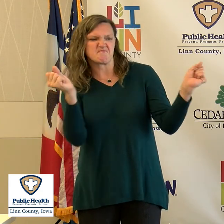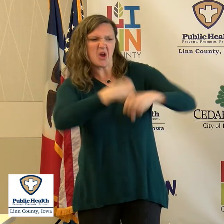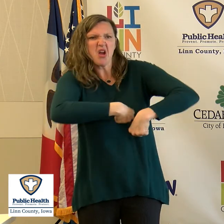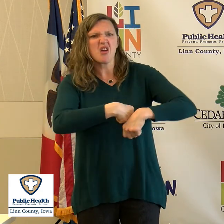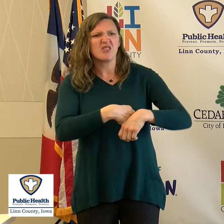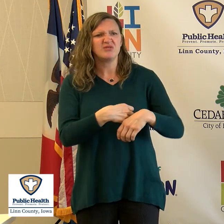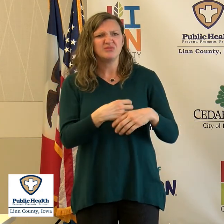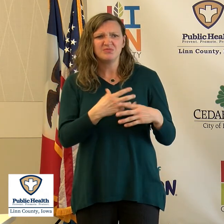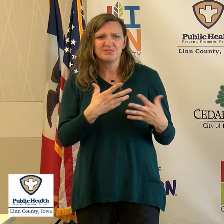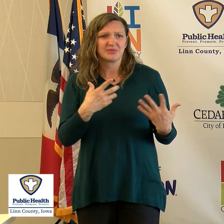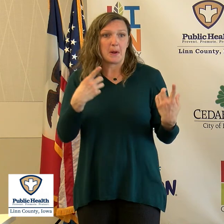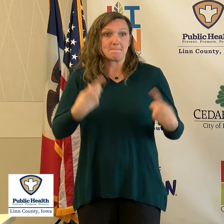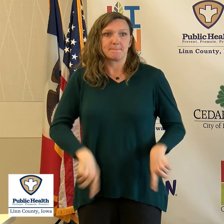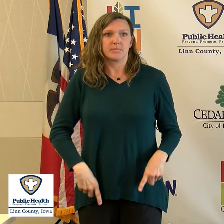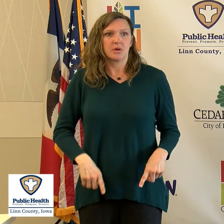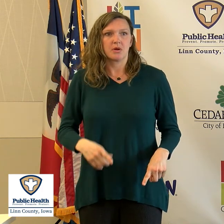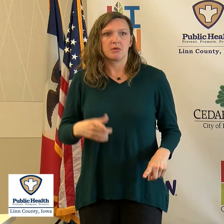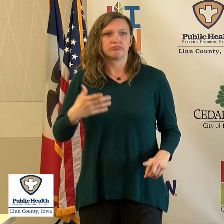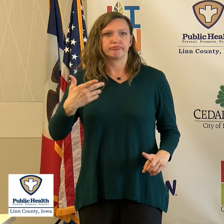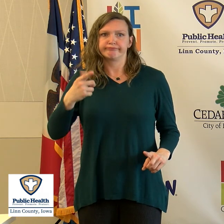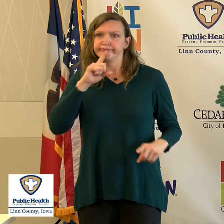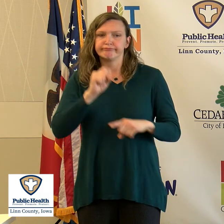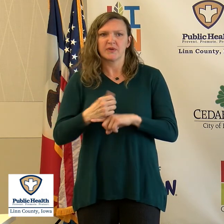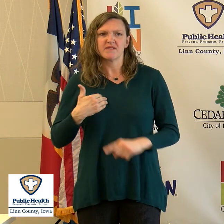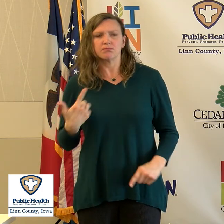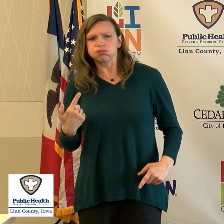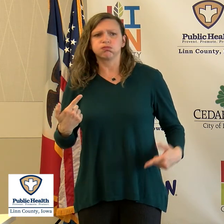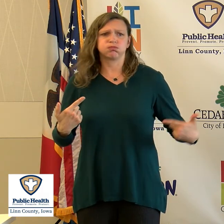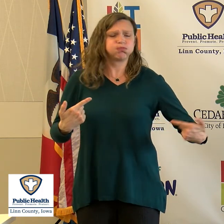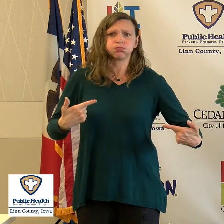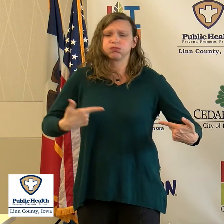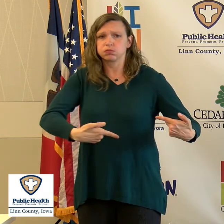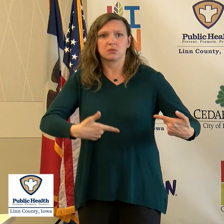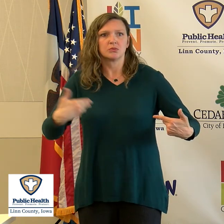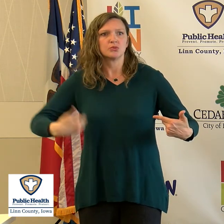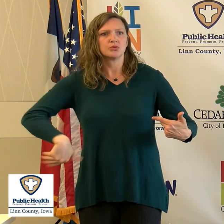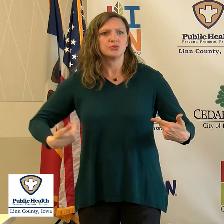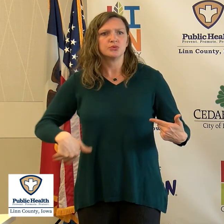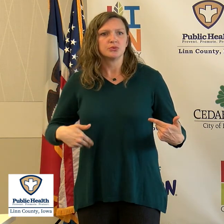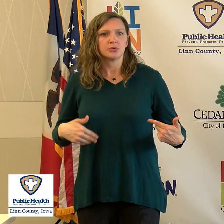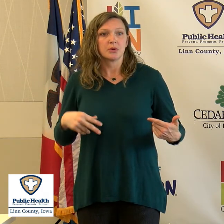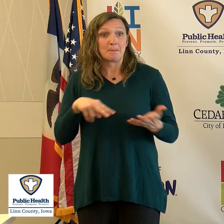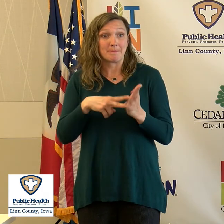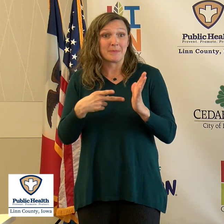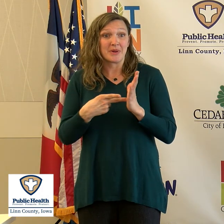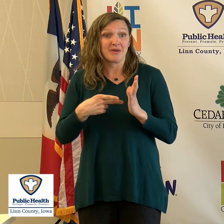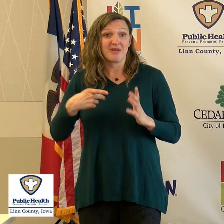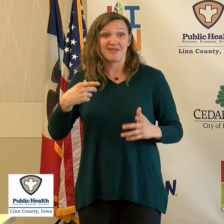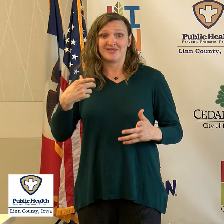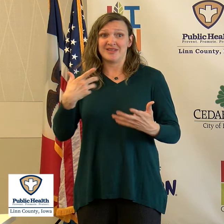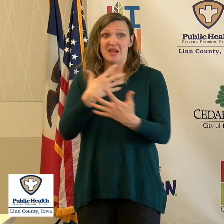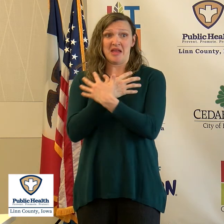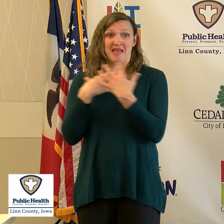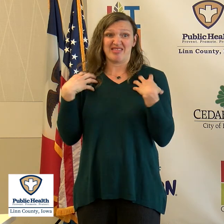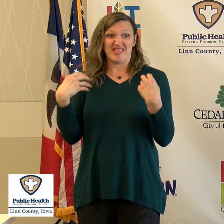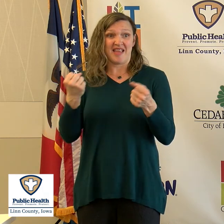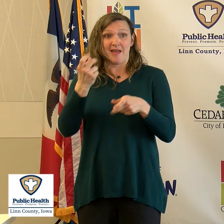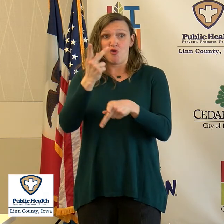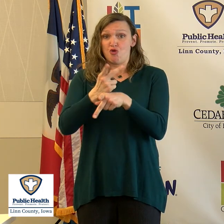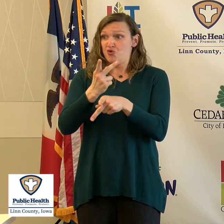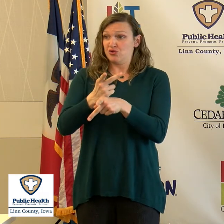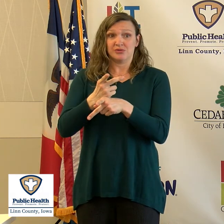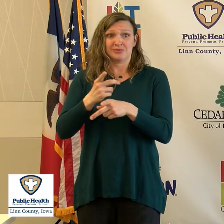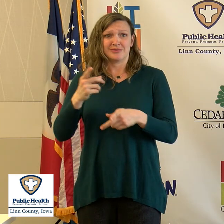in a shooting. And this shooting expended healthcare resources at a time that